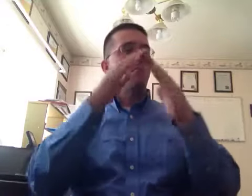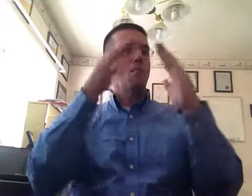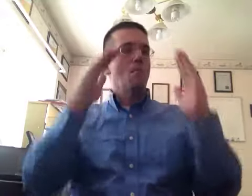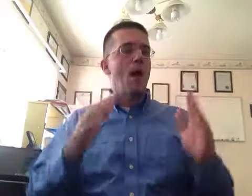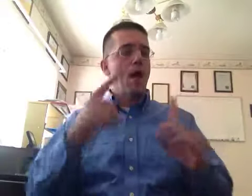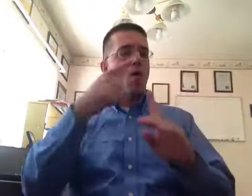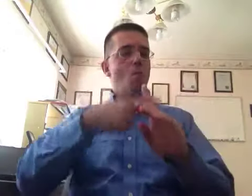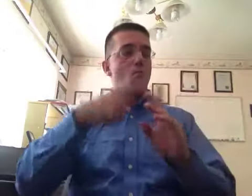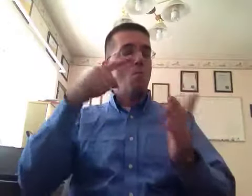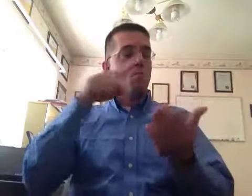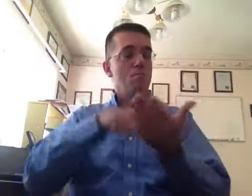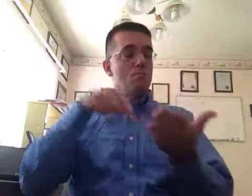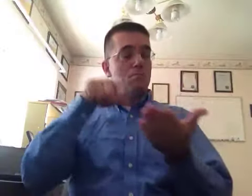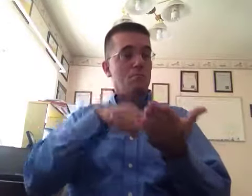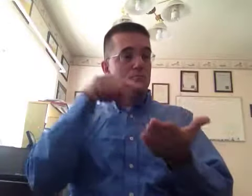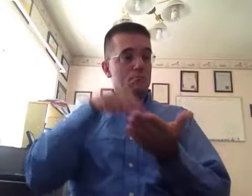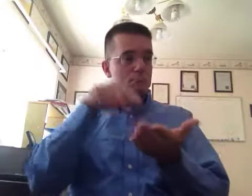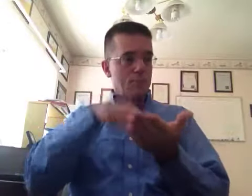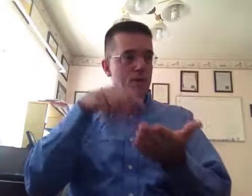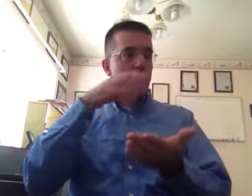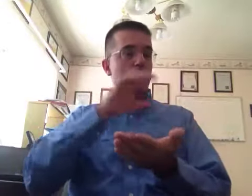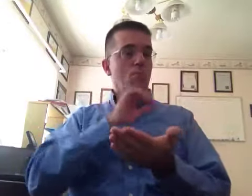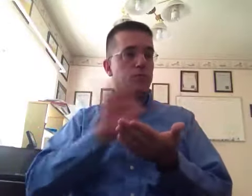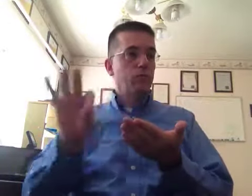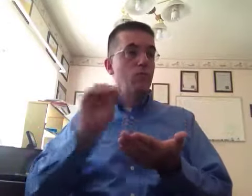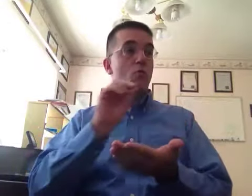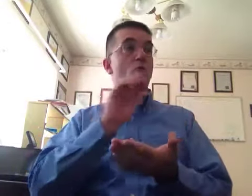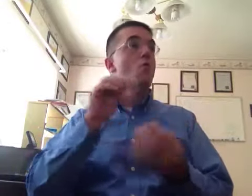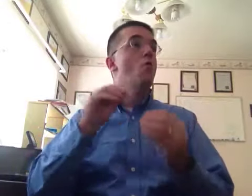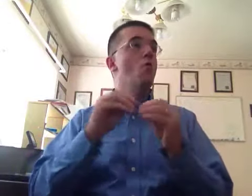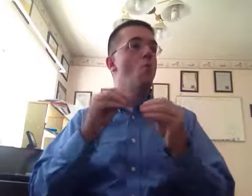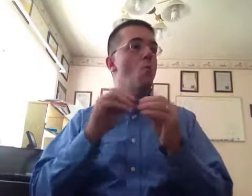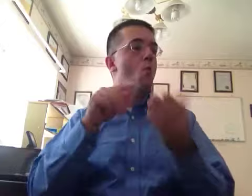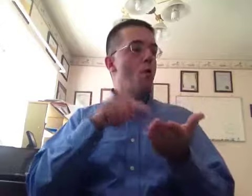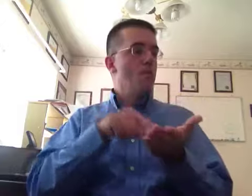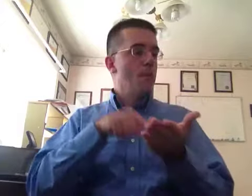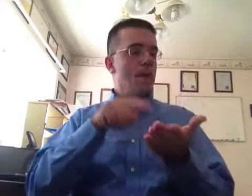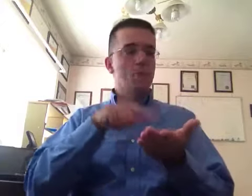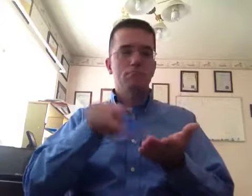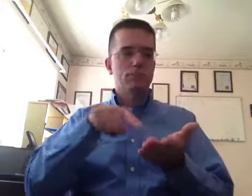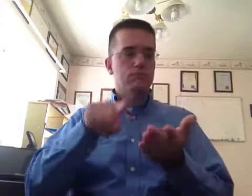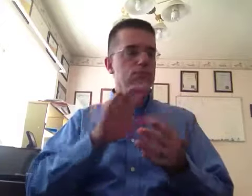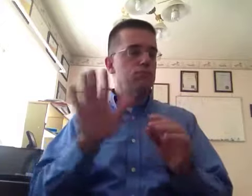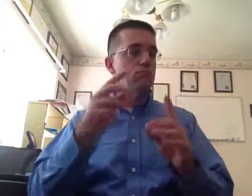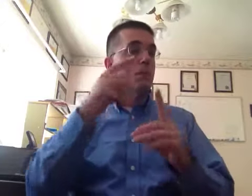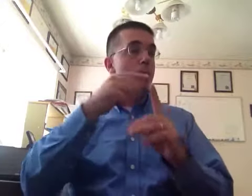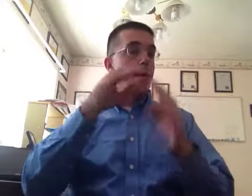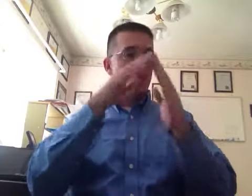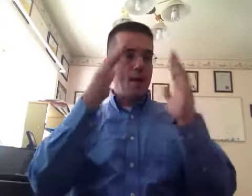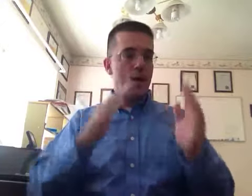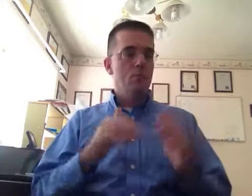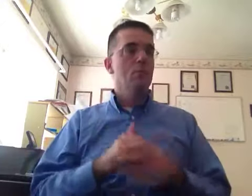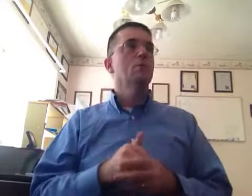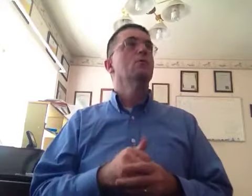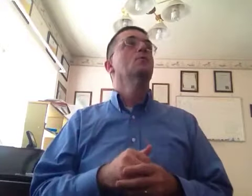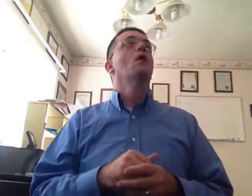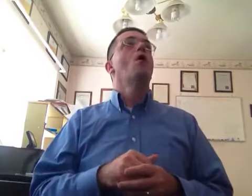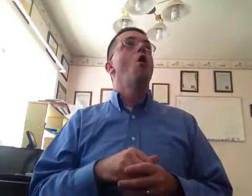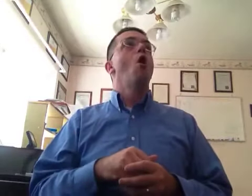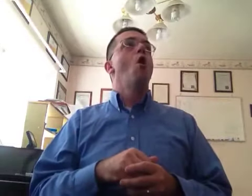that relaxes the family in other ways in a pretty stressful situation here. Mm-hmm. So I'm going to move towards paying